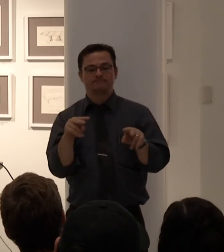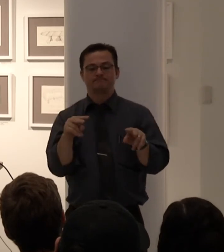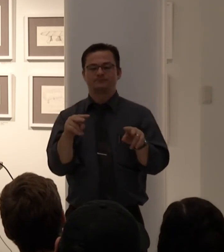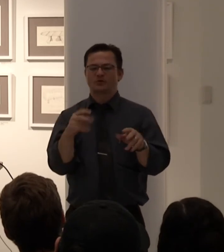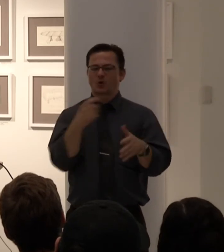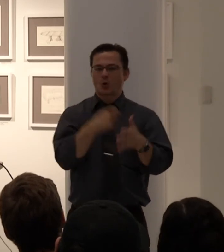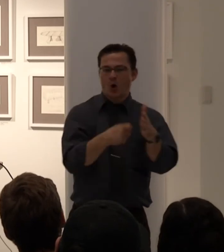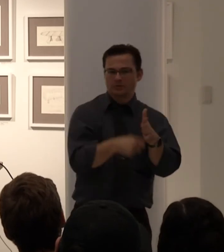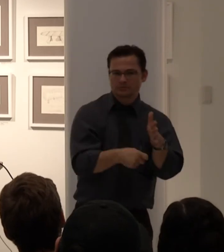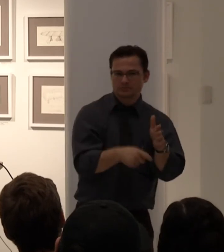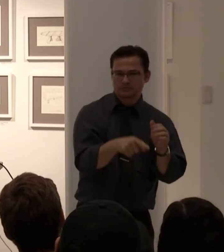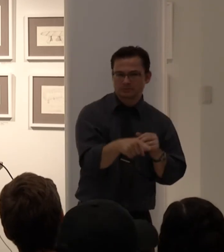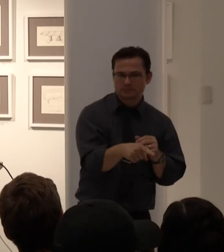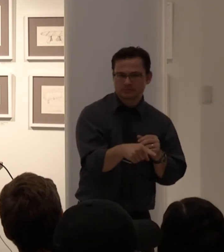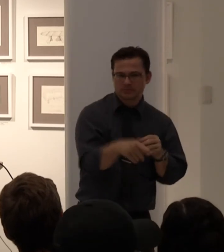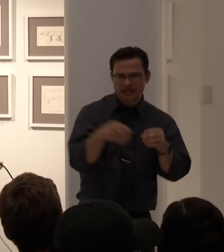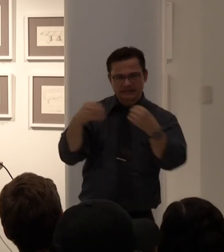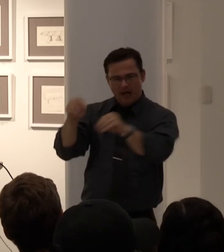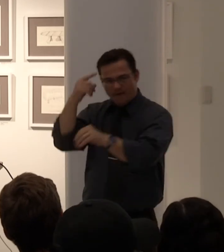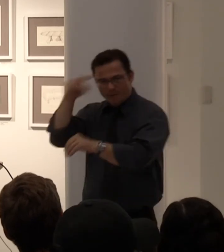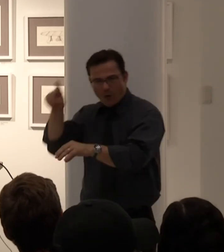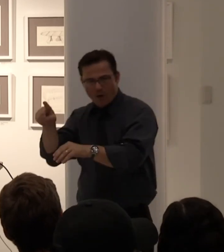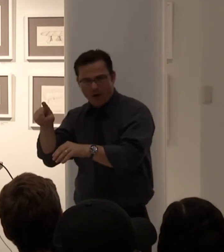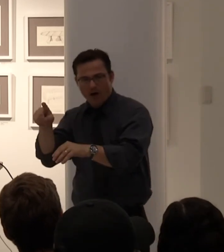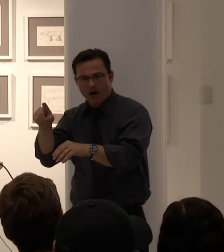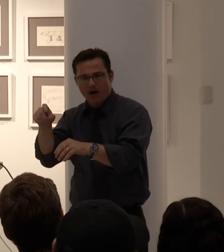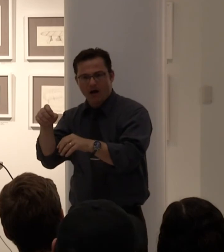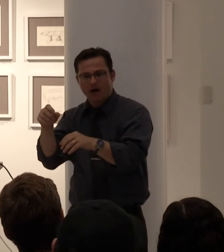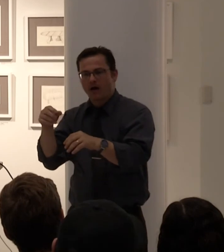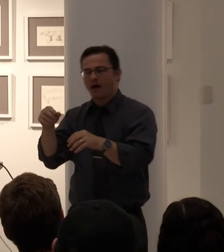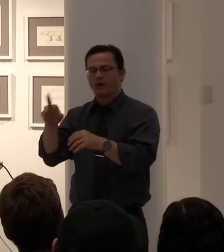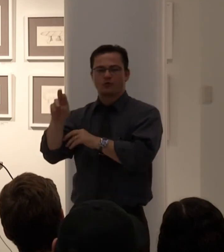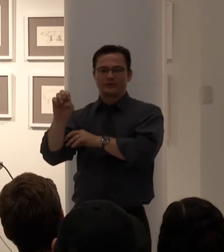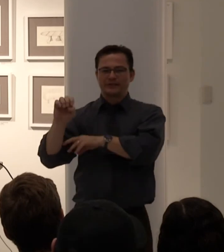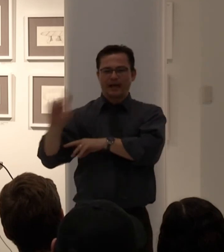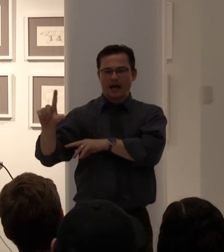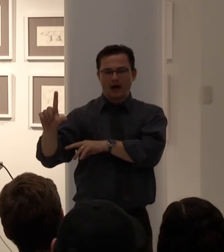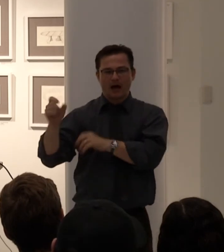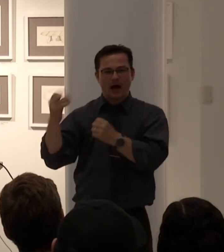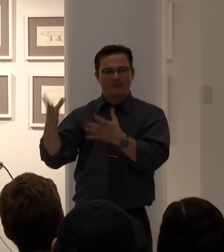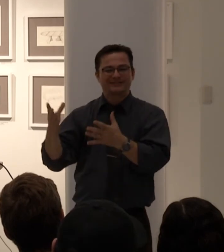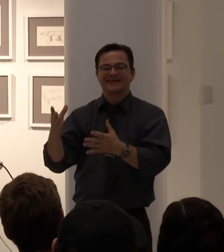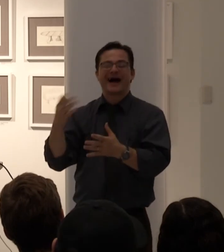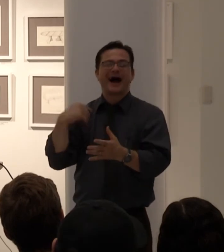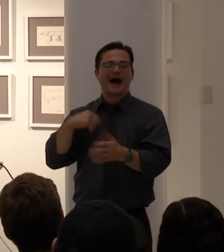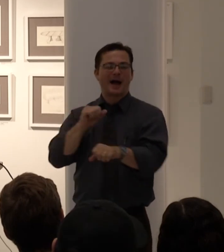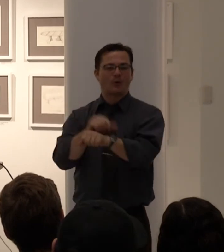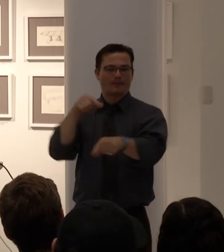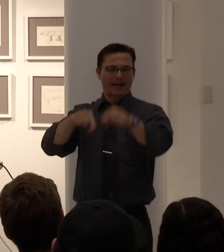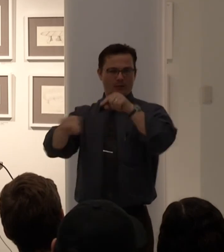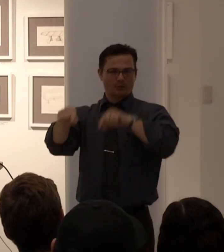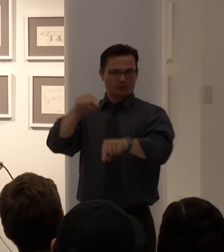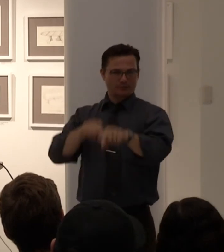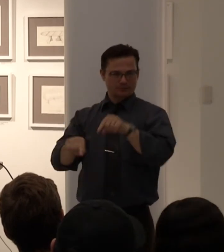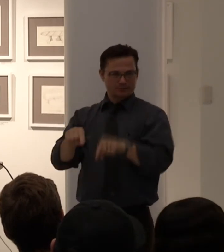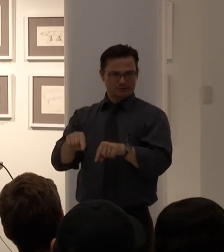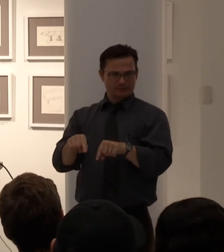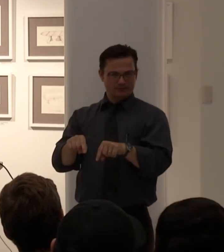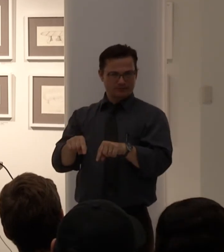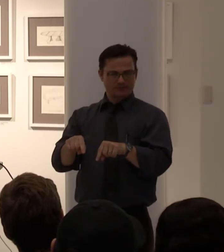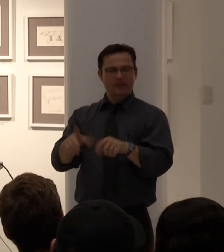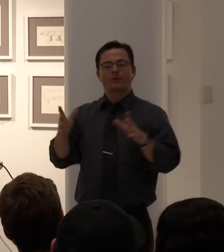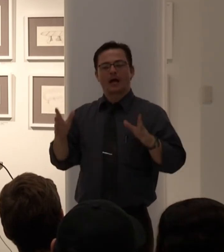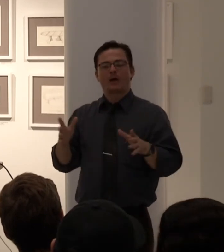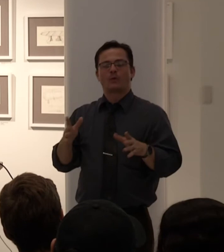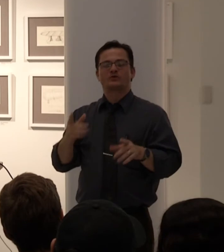is the cost? What are you going to sell it for? What is it going to retail for? I work backwards and I look and I say, what